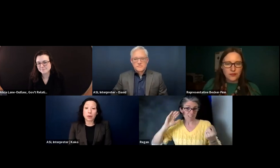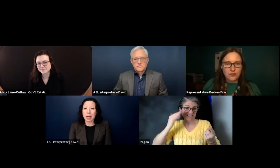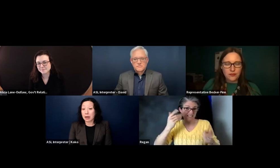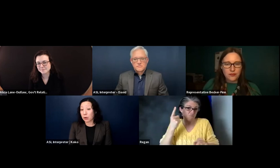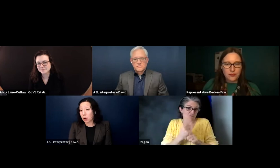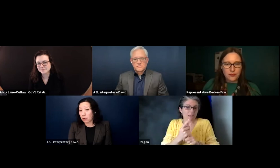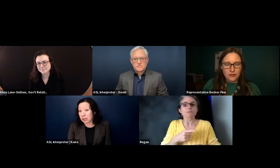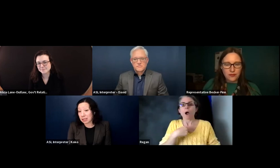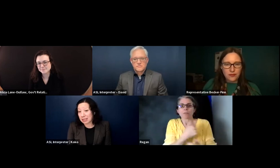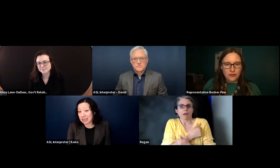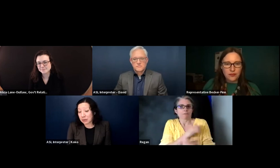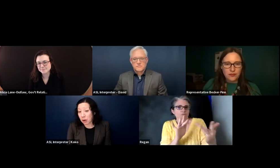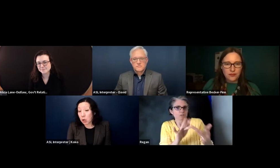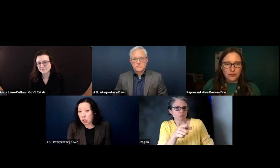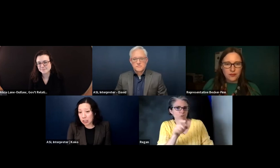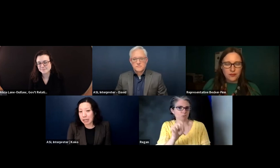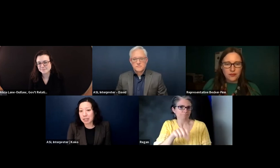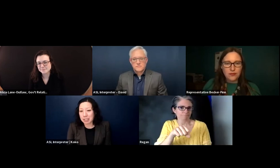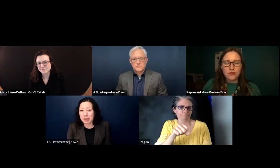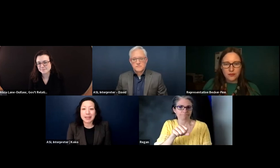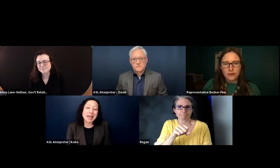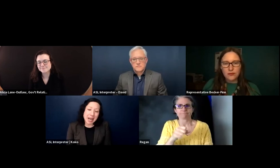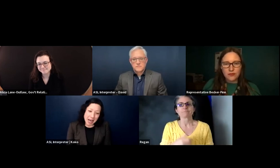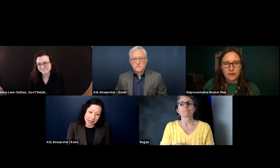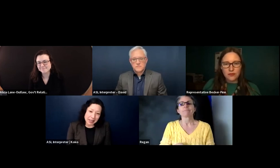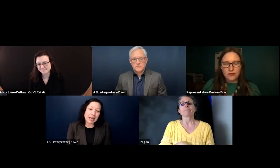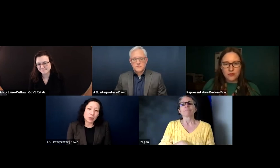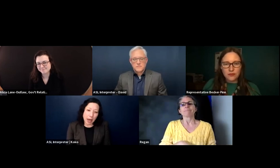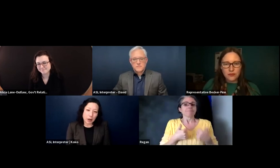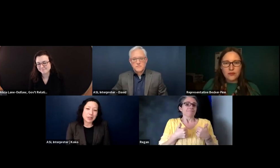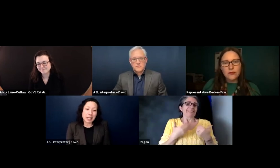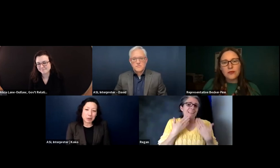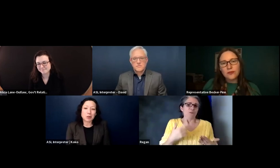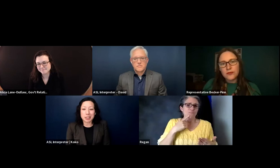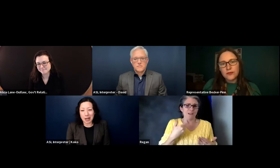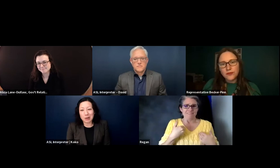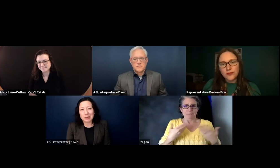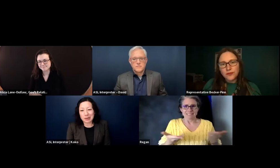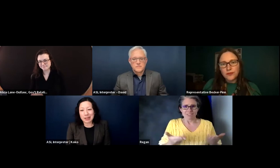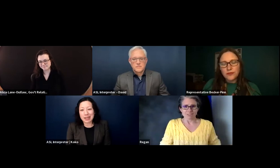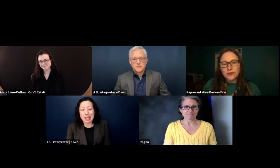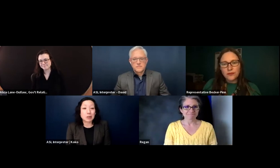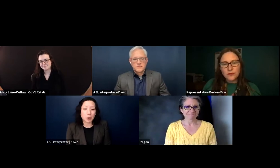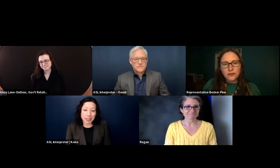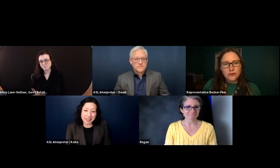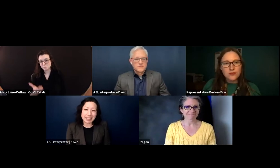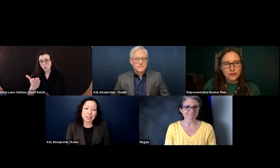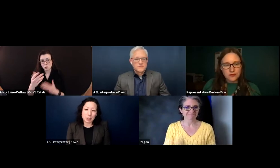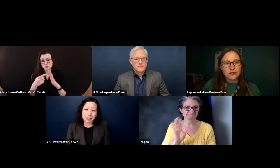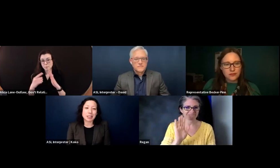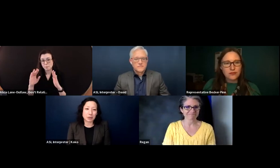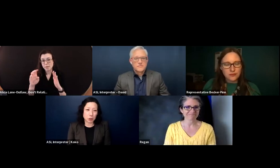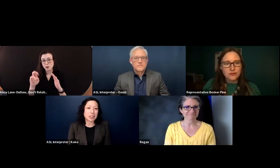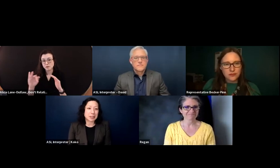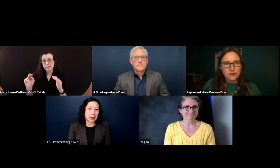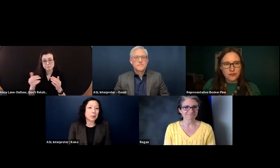was from, I don't know if it's from her statements, but that's how I was able to reach out and join this